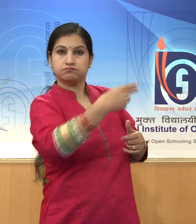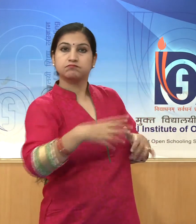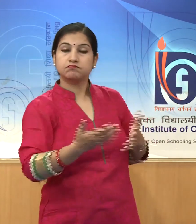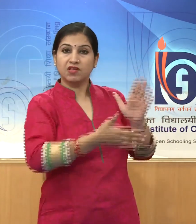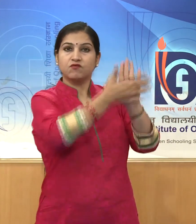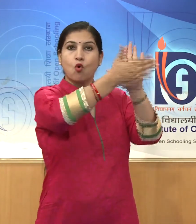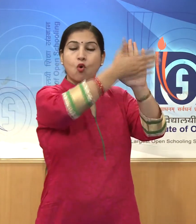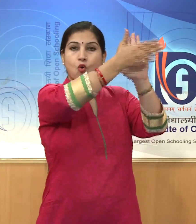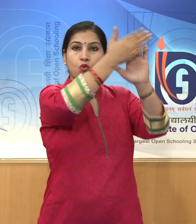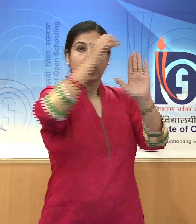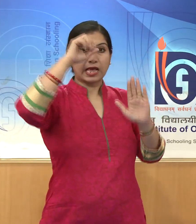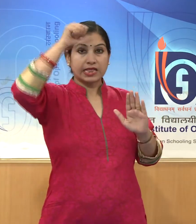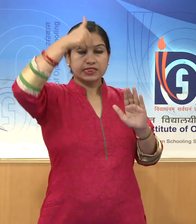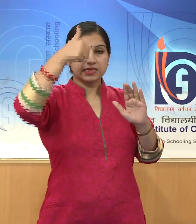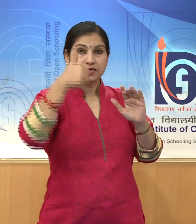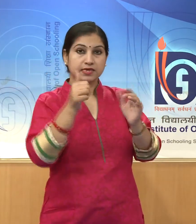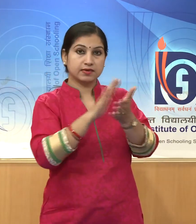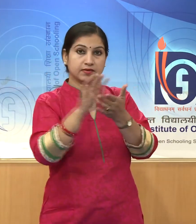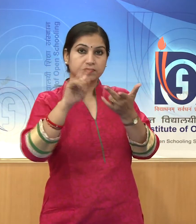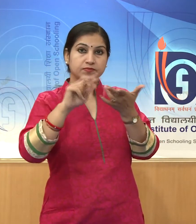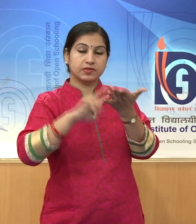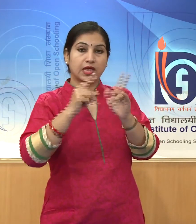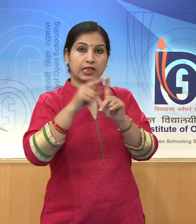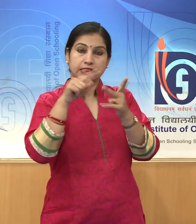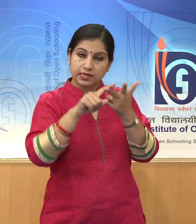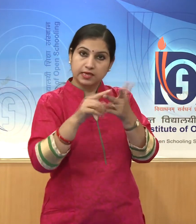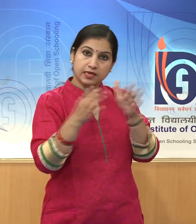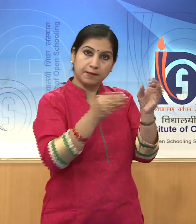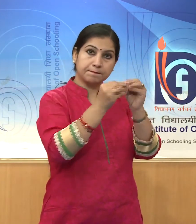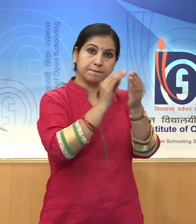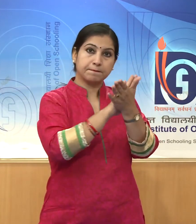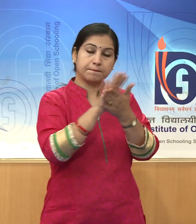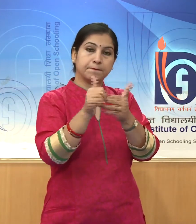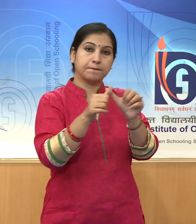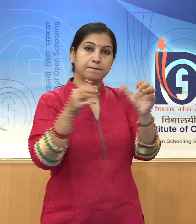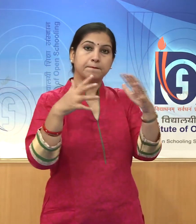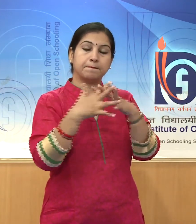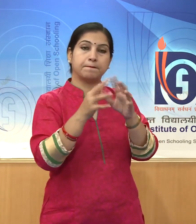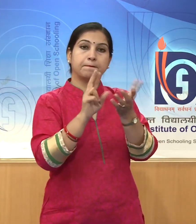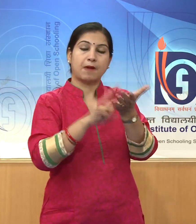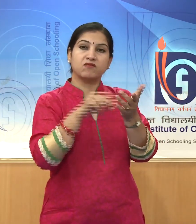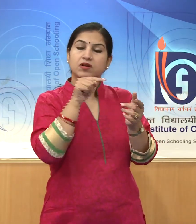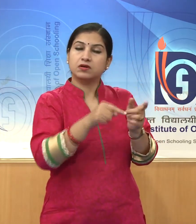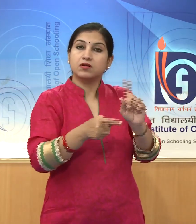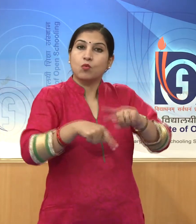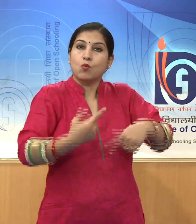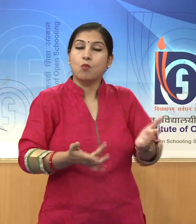of Hindi Bhavan in fresco buono technique.